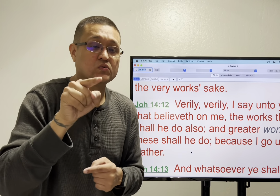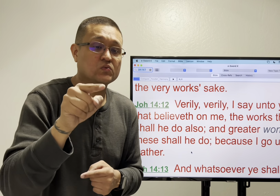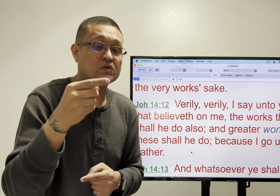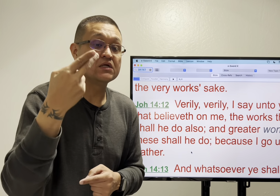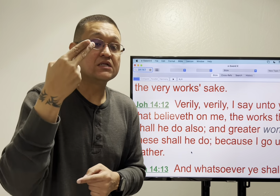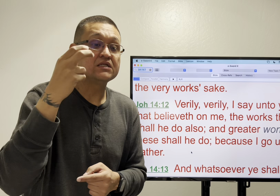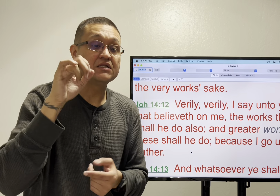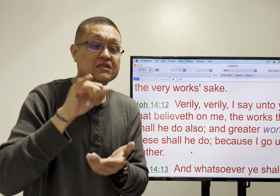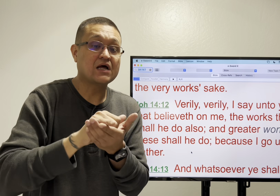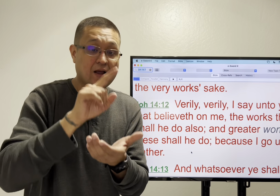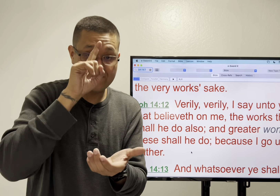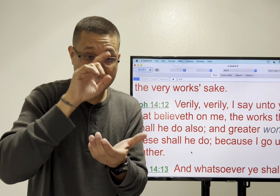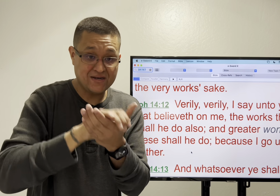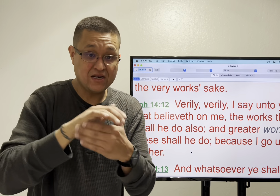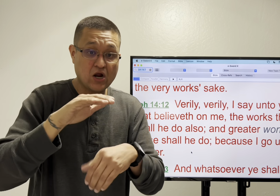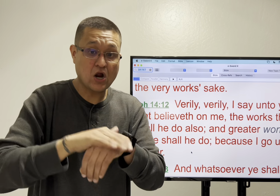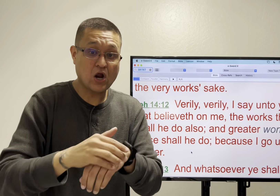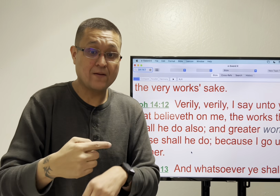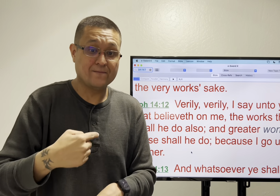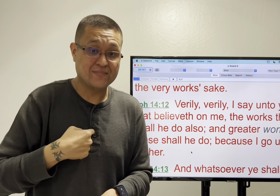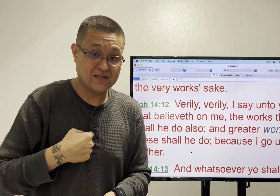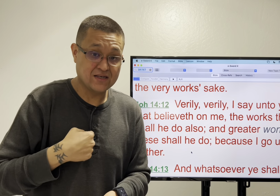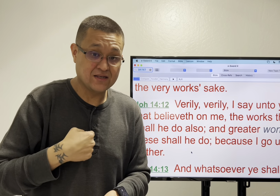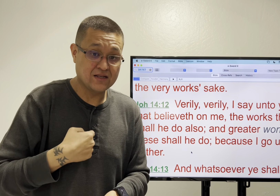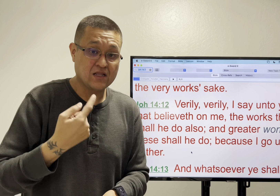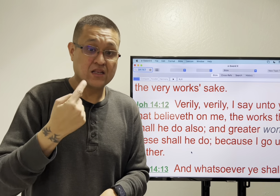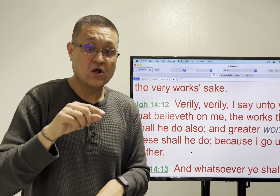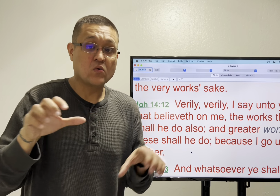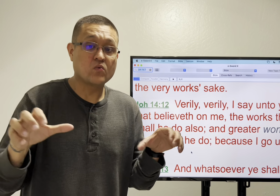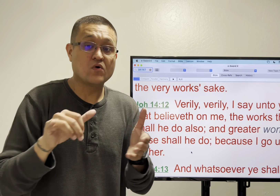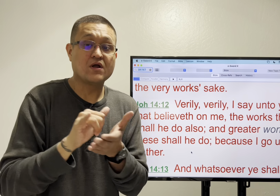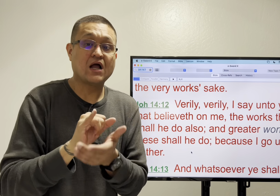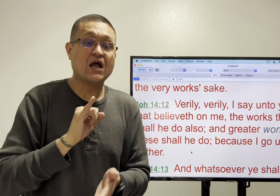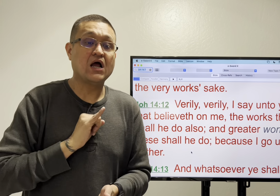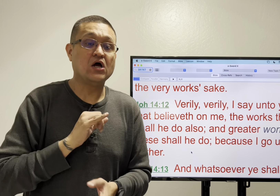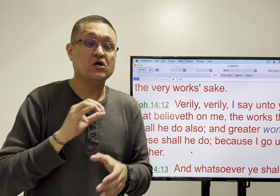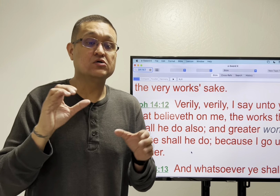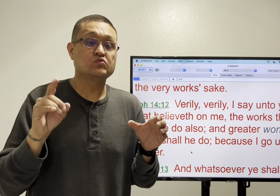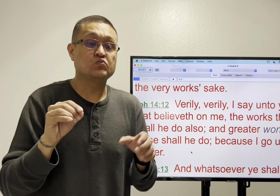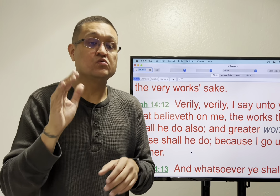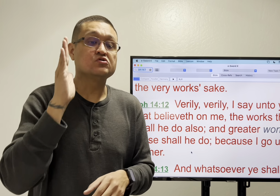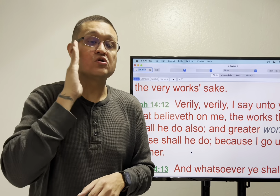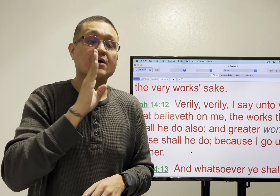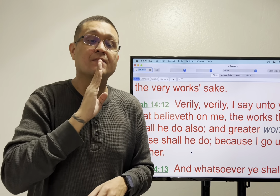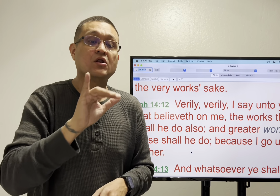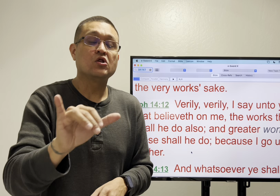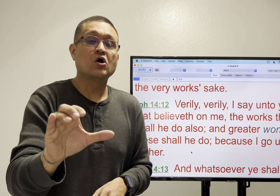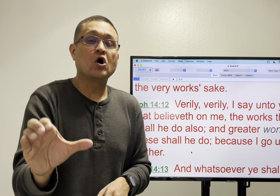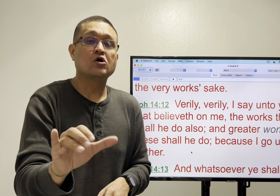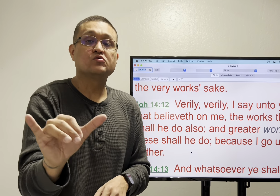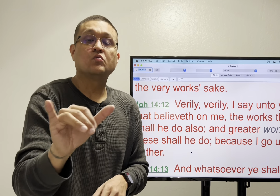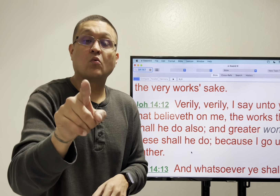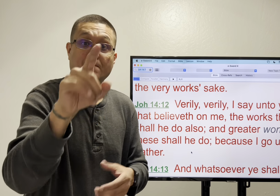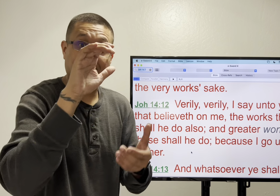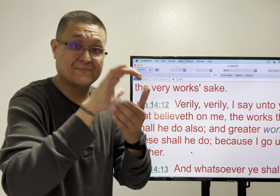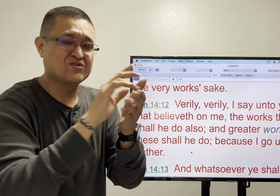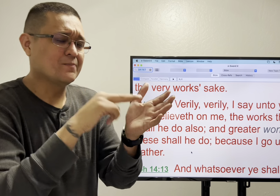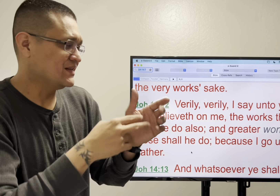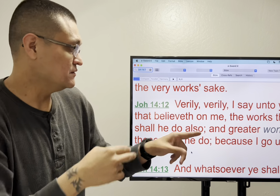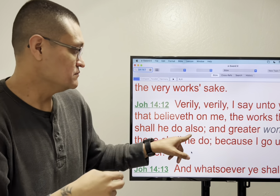Verily, verily, I say unto you, he that believeth on me, the works that I do, shall he do